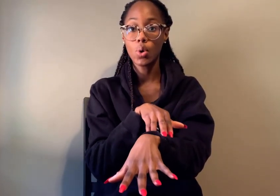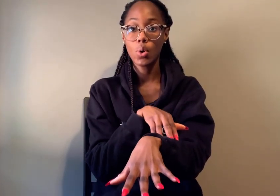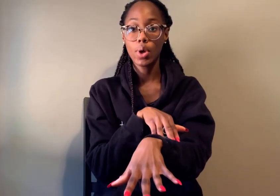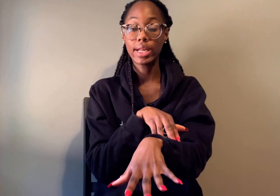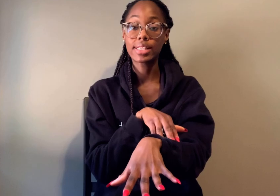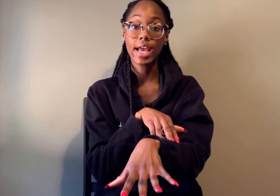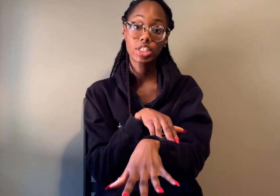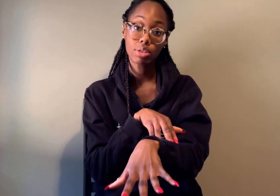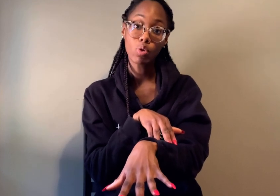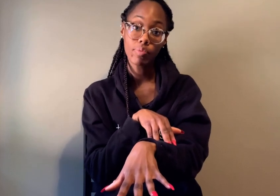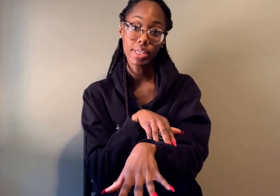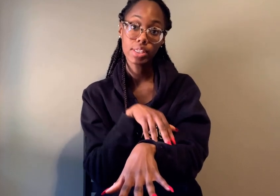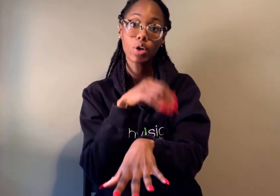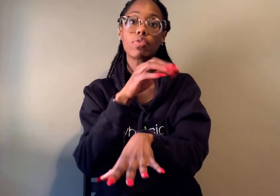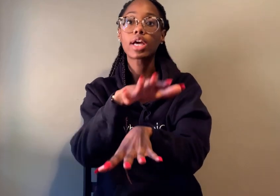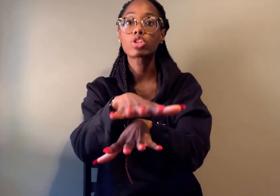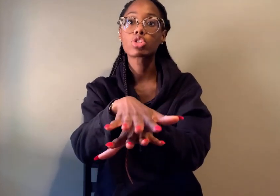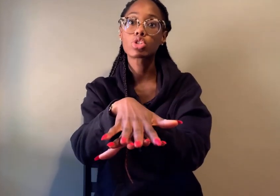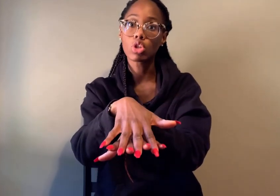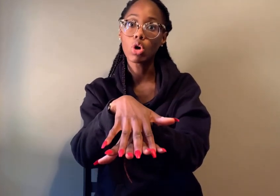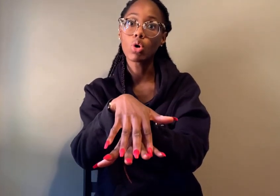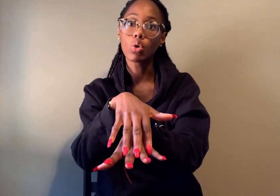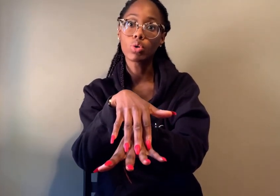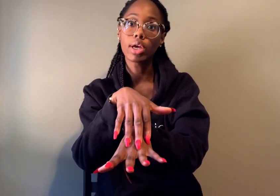And it's actually the movement itself, like slow down.